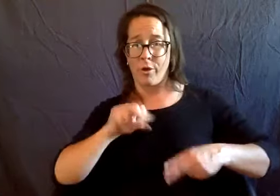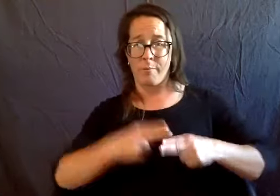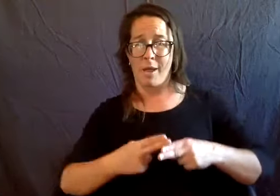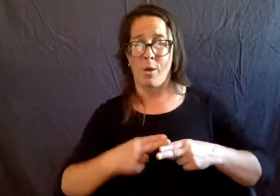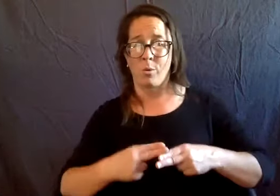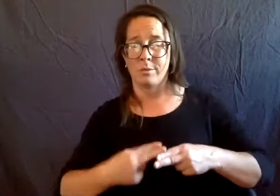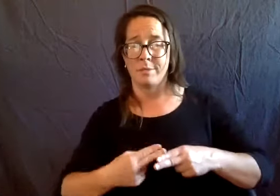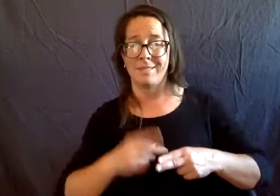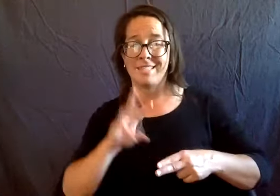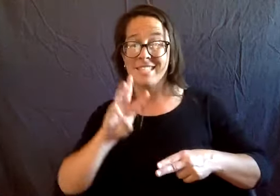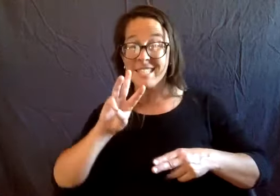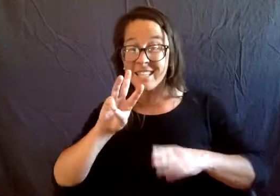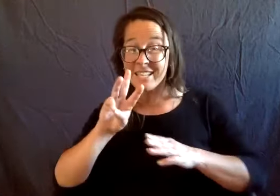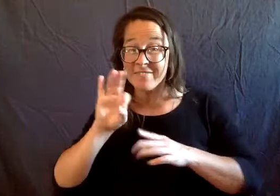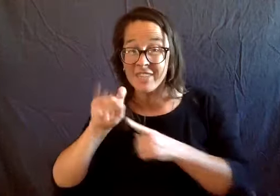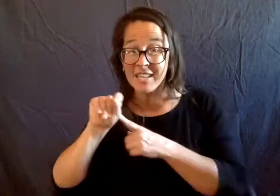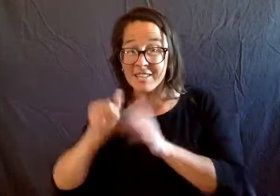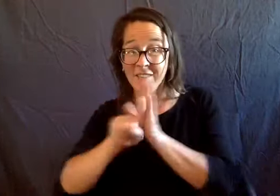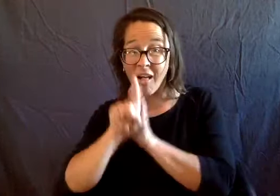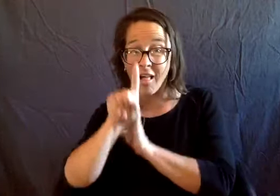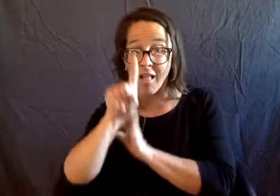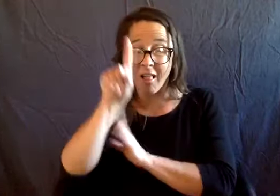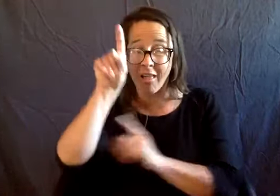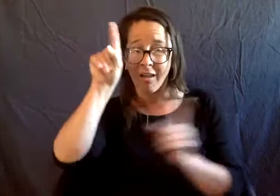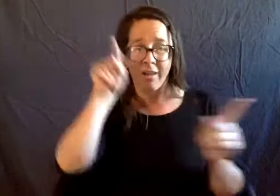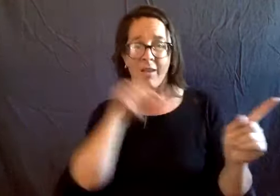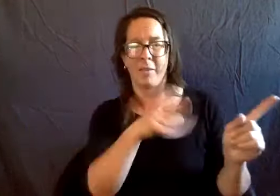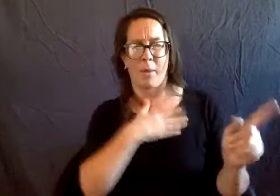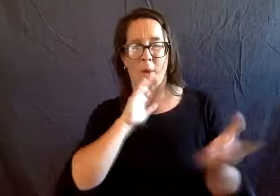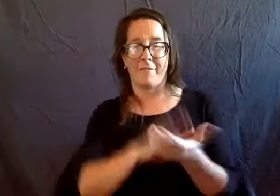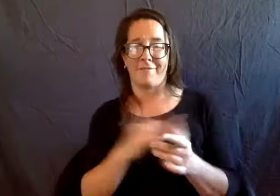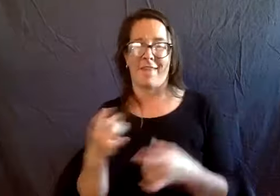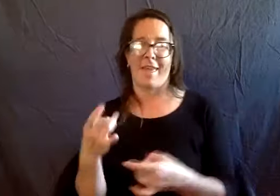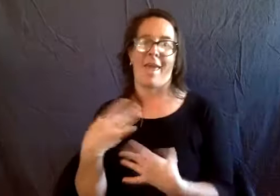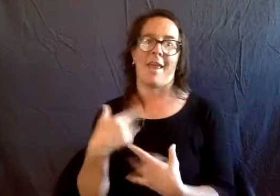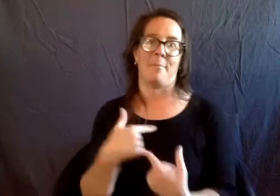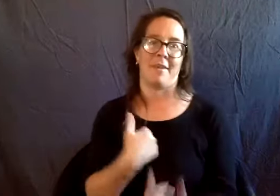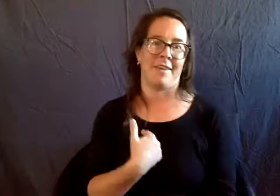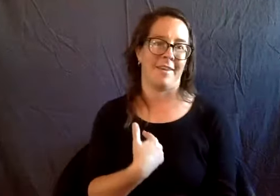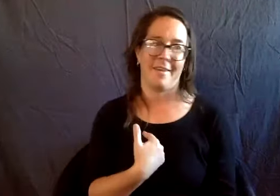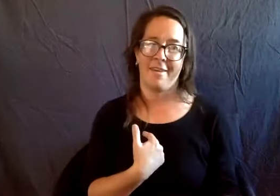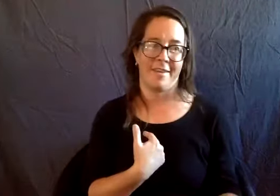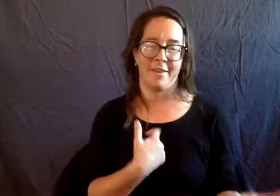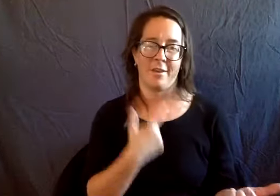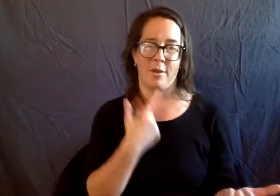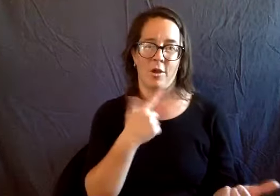walking cadaver. My 4 children were terrified of me. My wife hated me. I mean, you heard the part about wanting